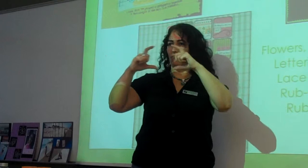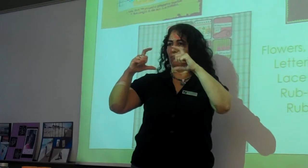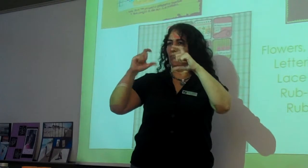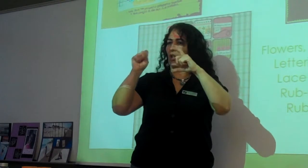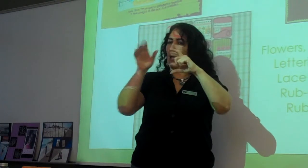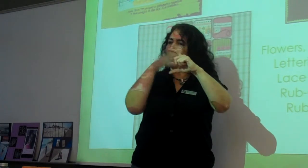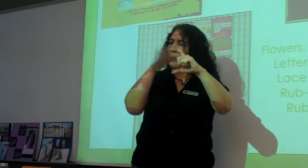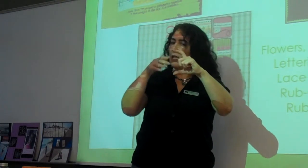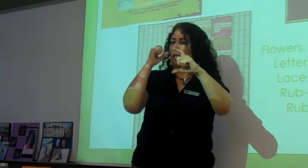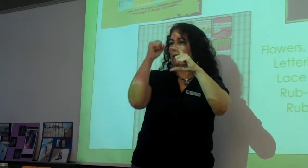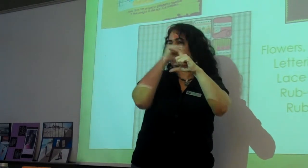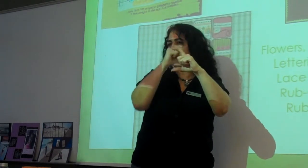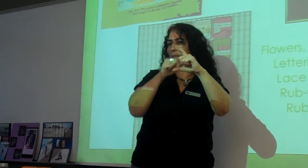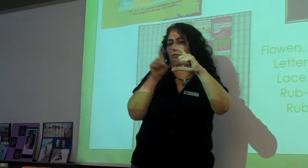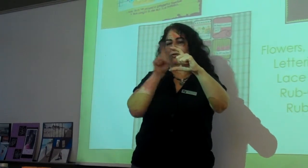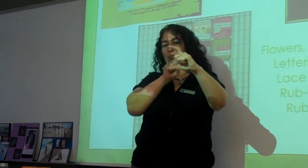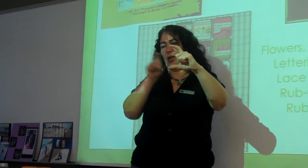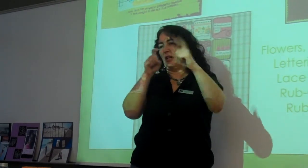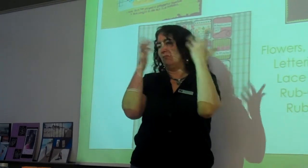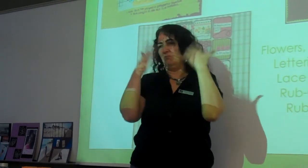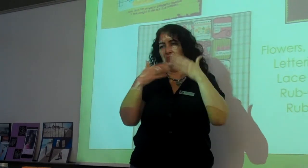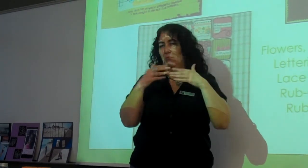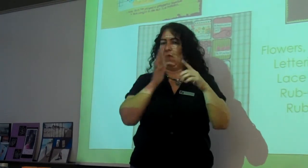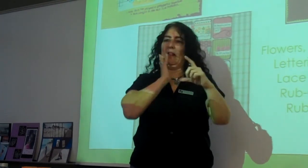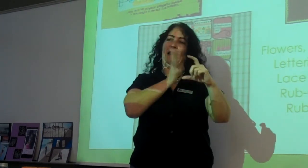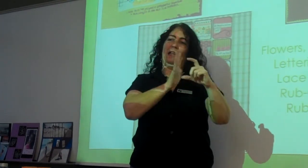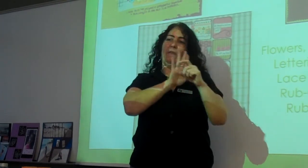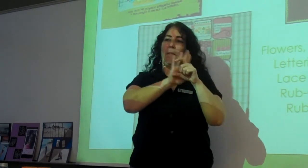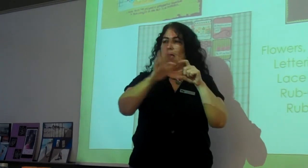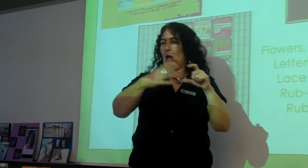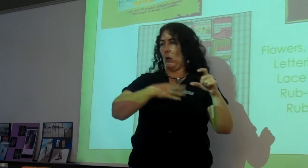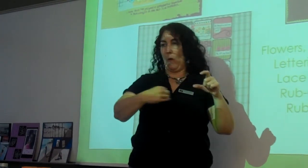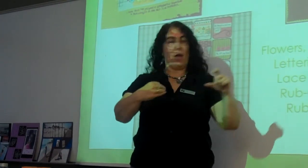You can see here the lettering, the lace.